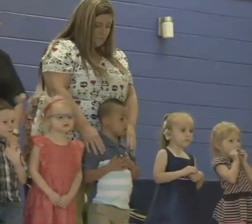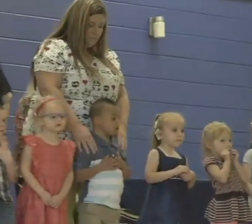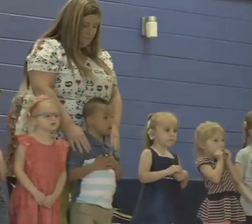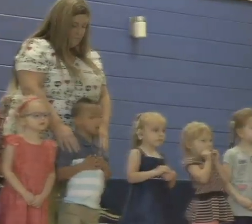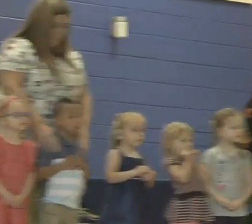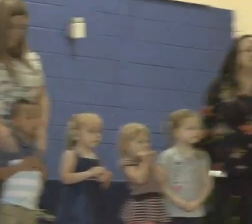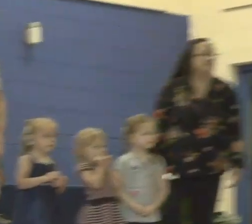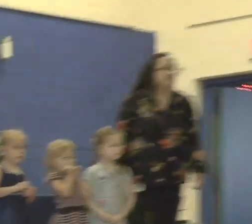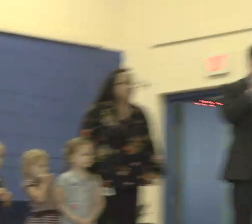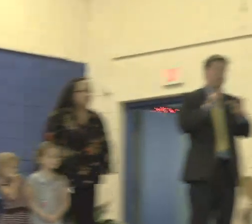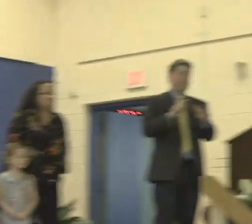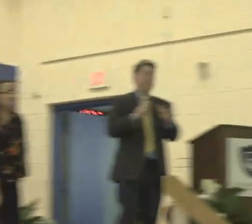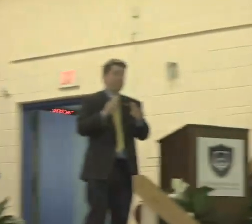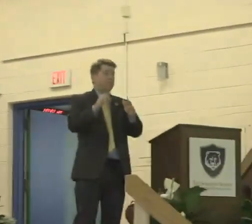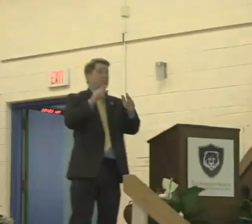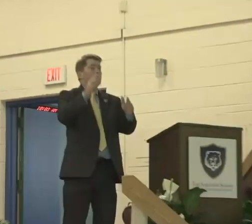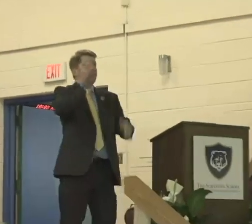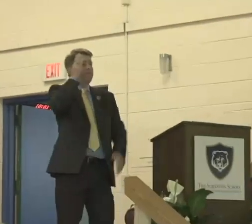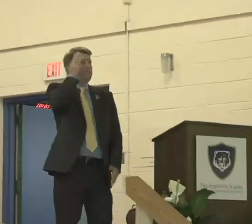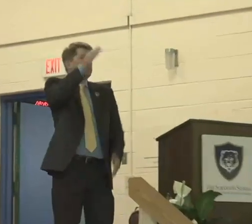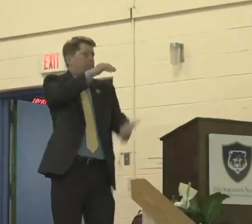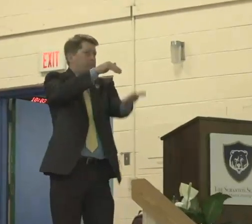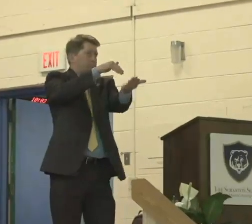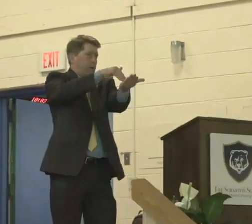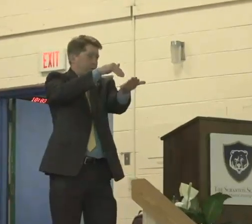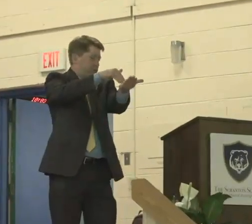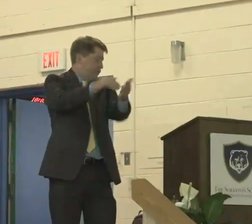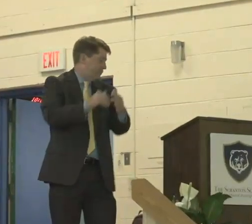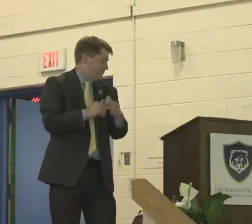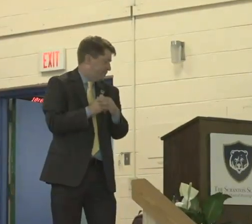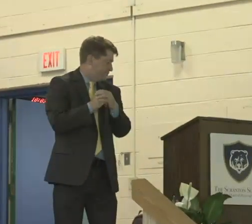First award is for the future doctor